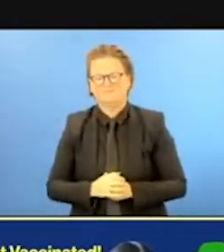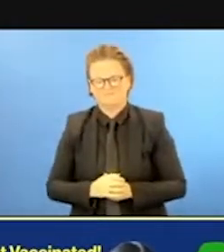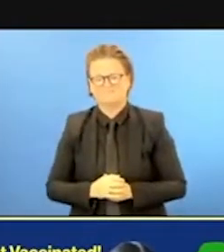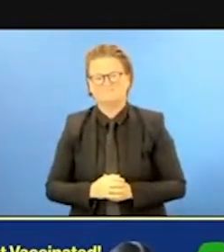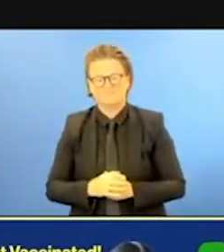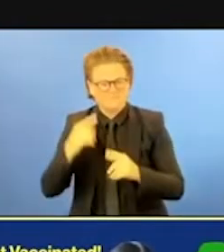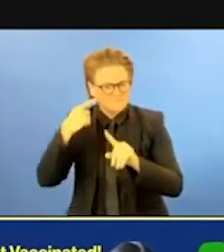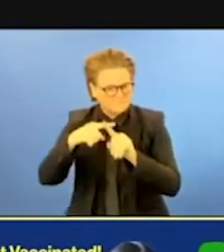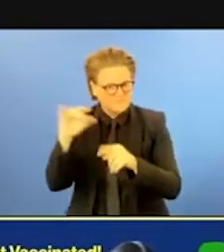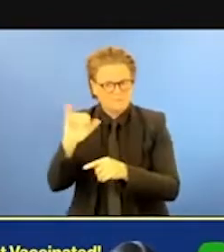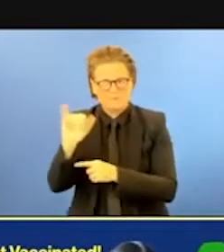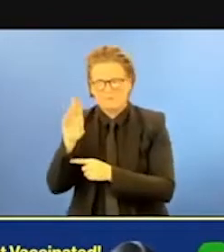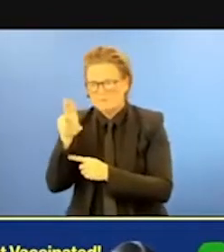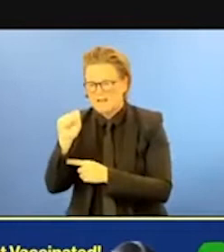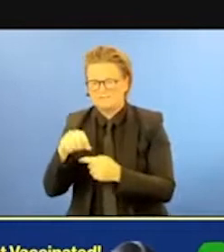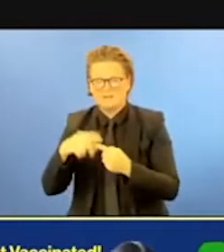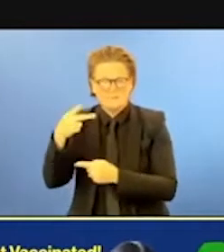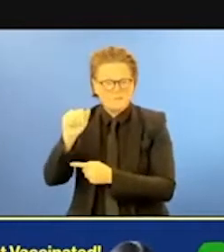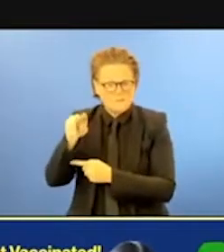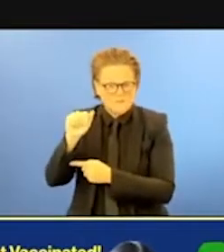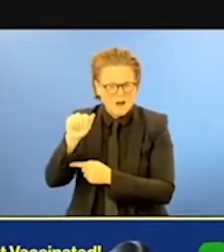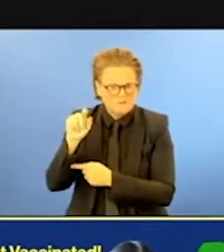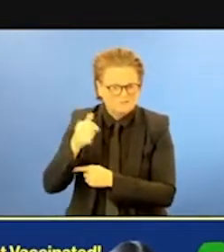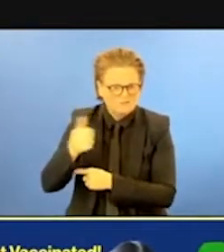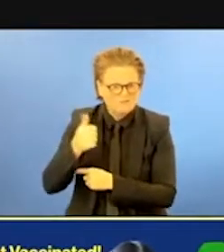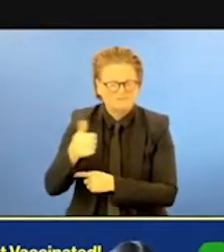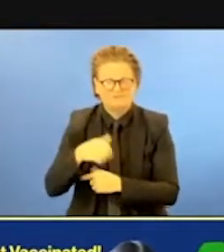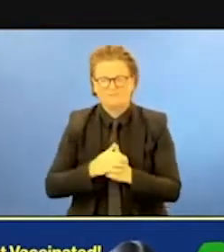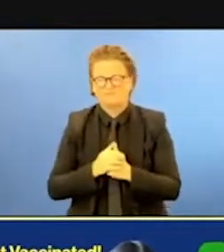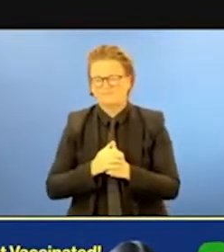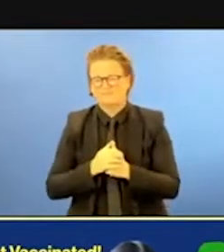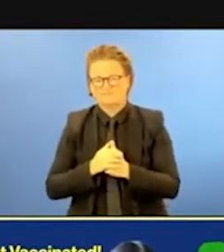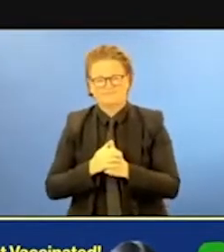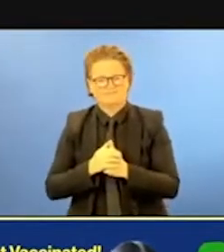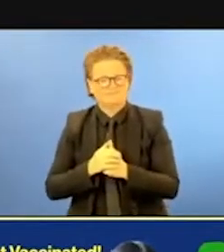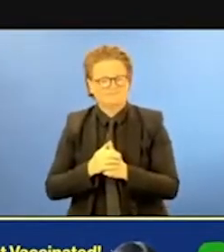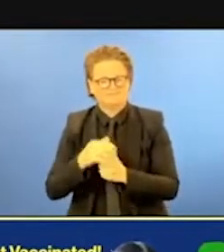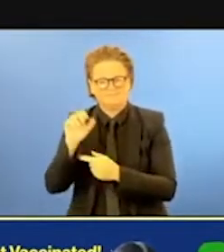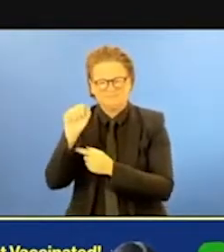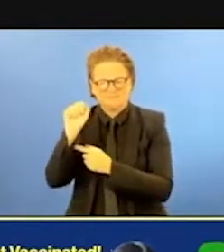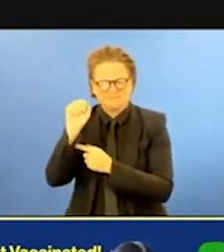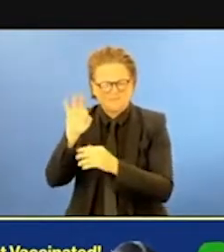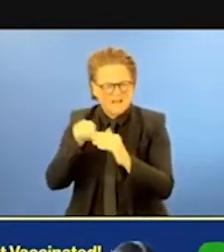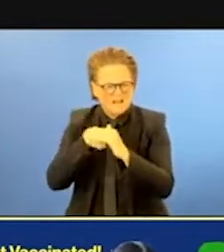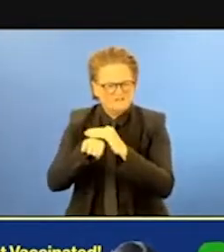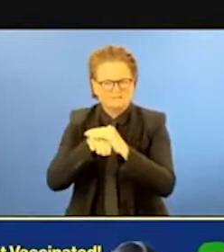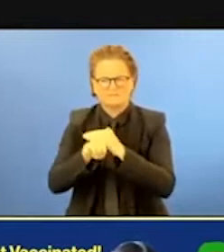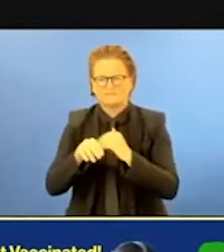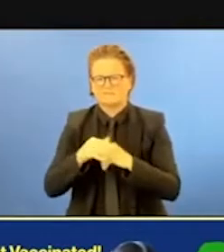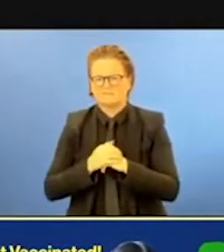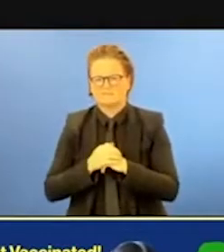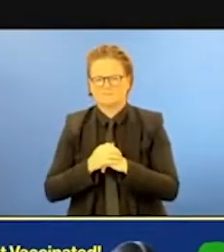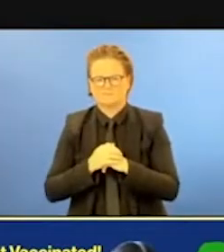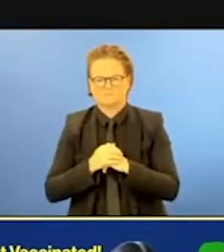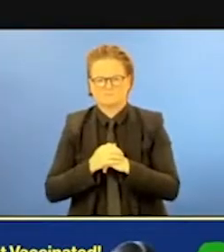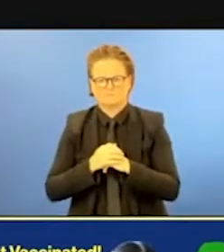Paratransit SF Access van riders must call to make a trip reservation. Tell the operator that you're going to get a